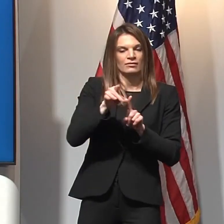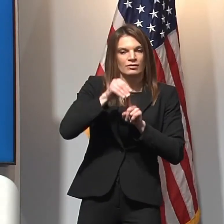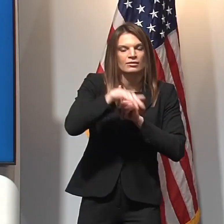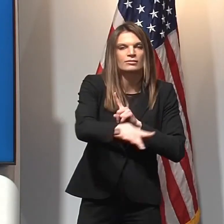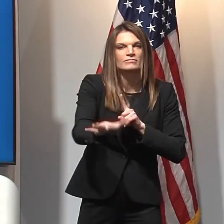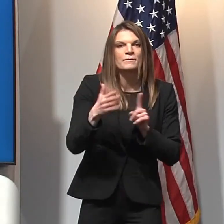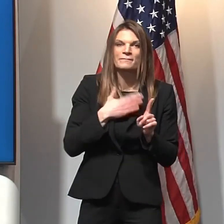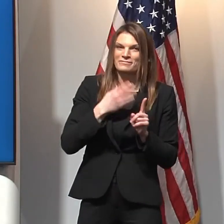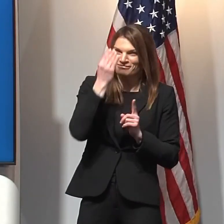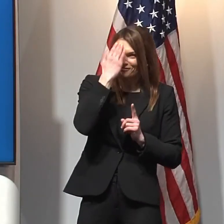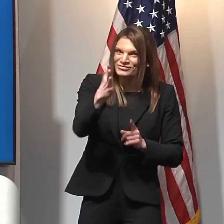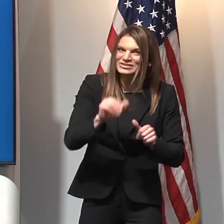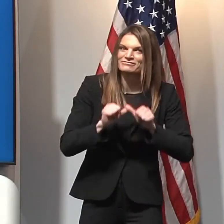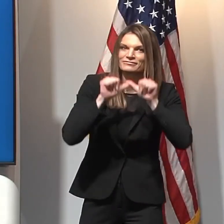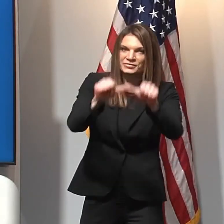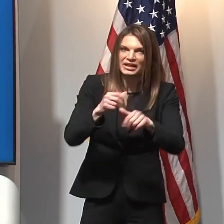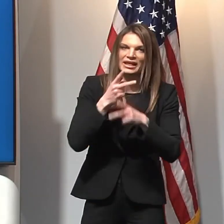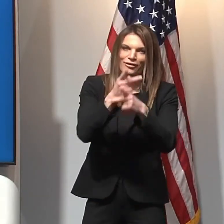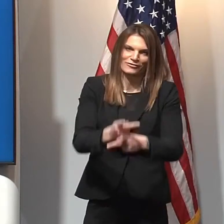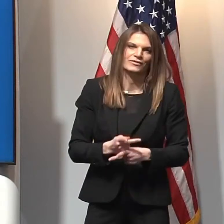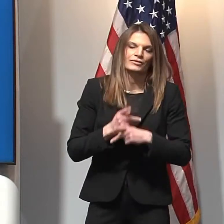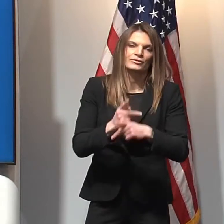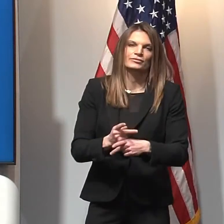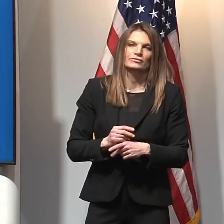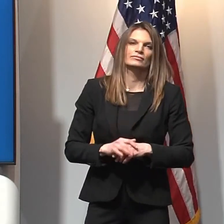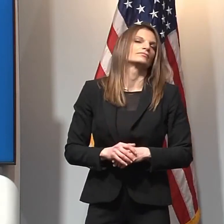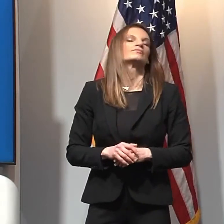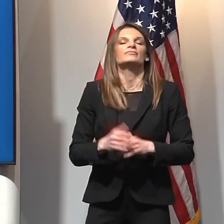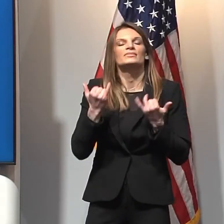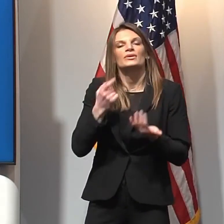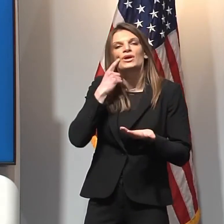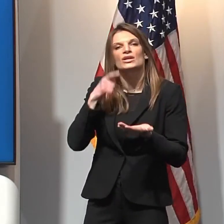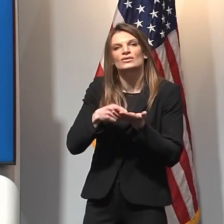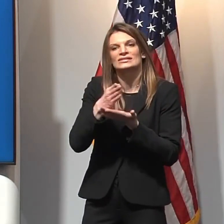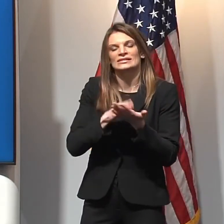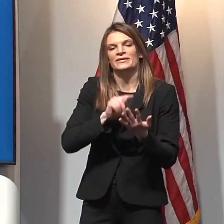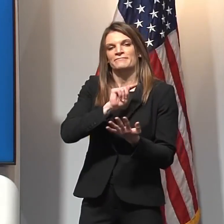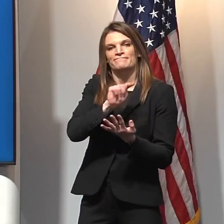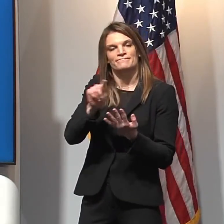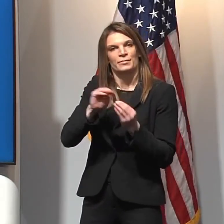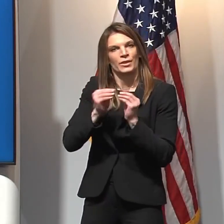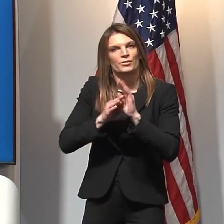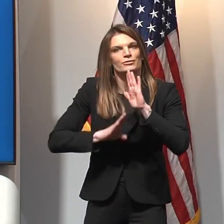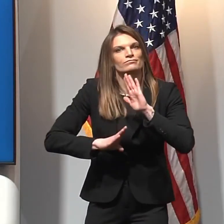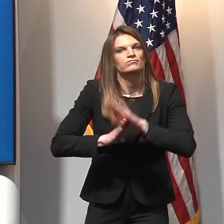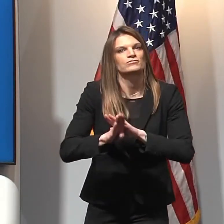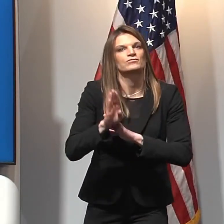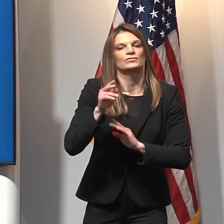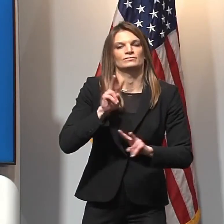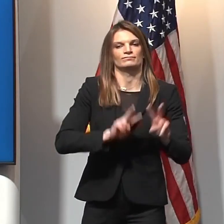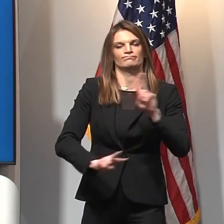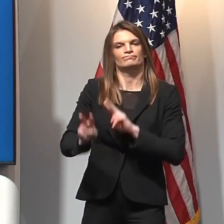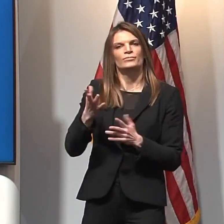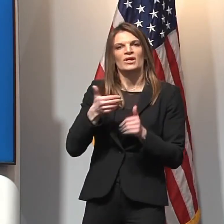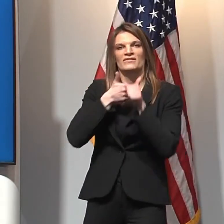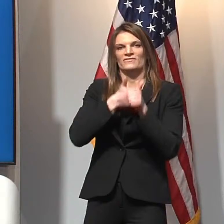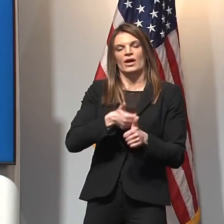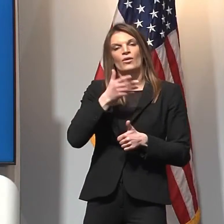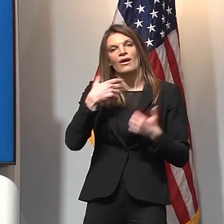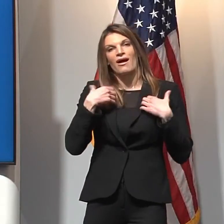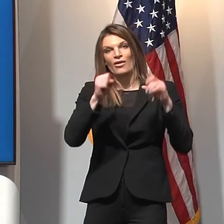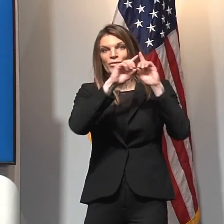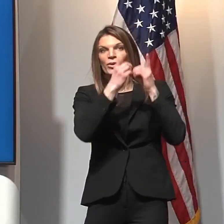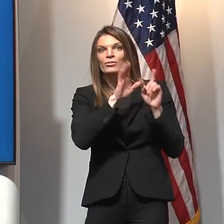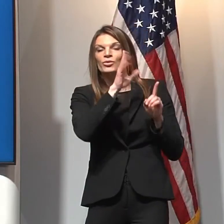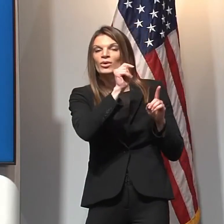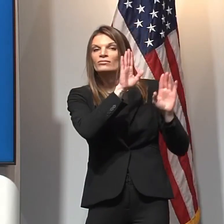vigilant. Now, while we are seeing some concerning trends with our data, we also continue to evaluate the MDHHS order for